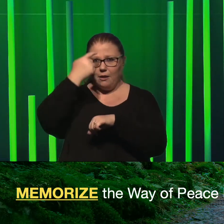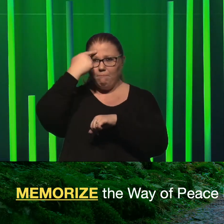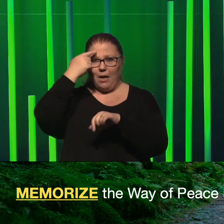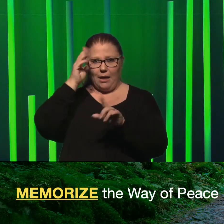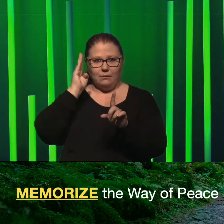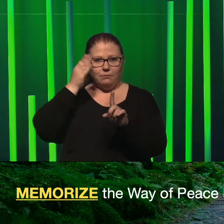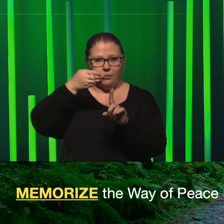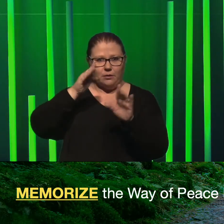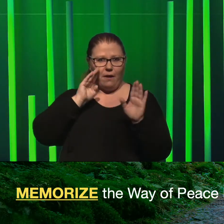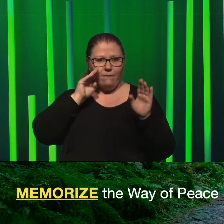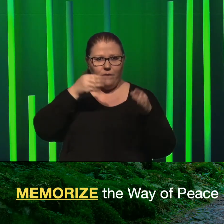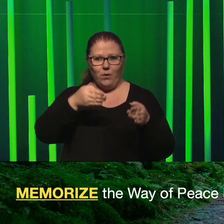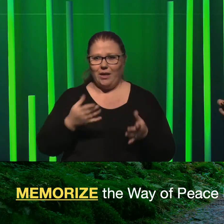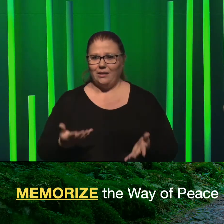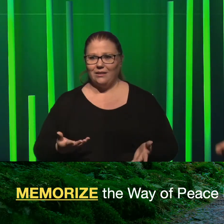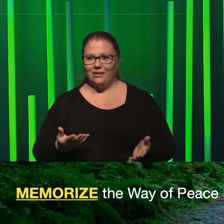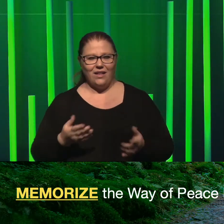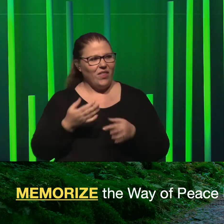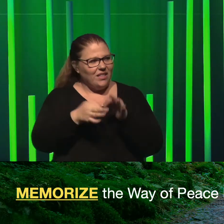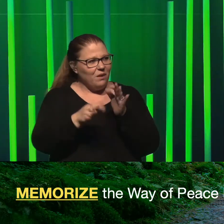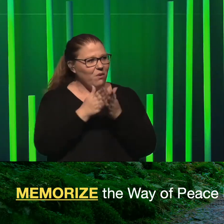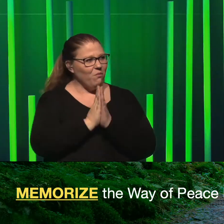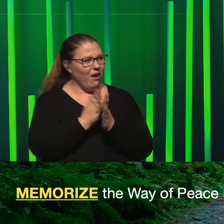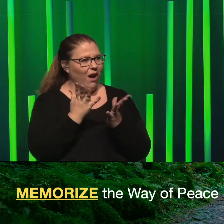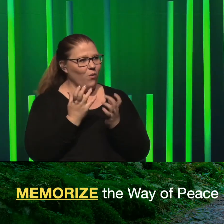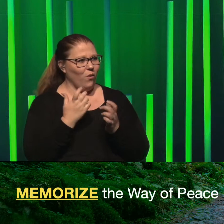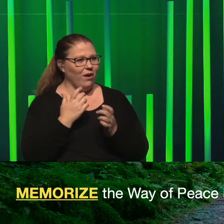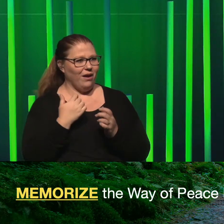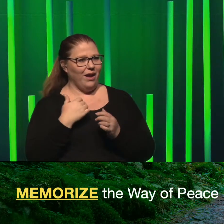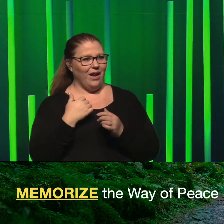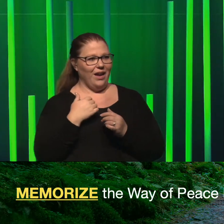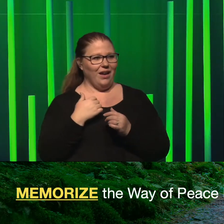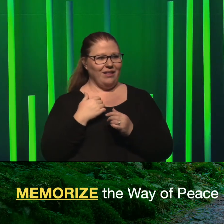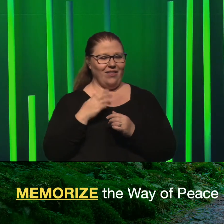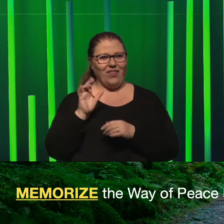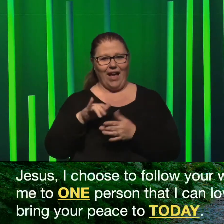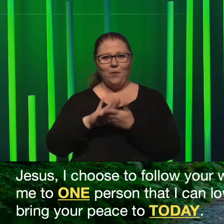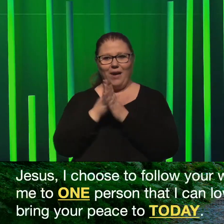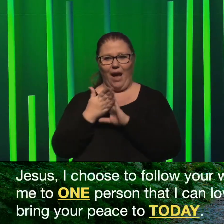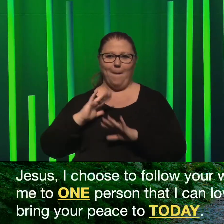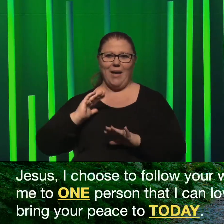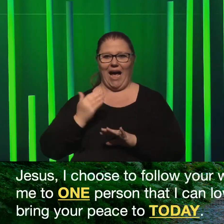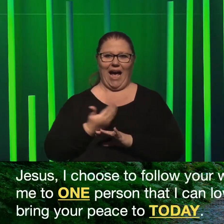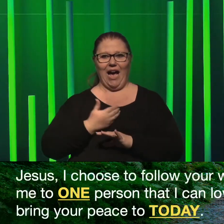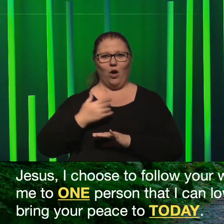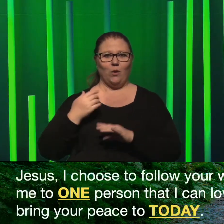our minds. Here's this simple little prayer I'd love to become our mantra as a community of faith.